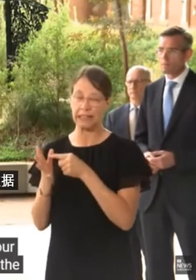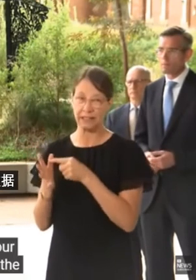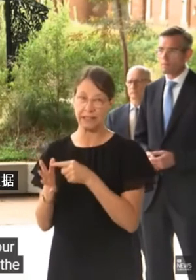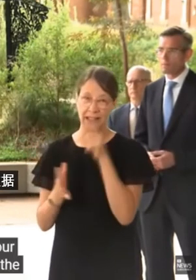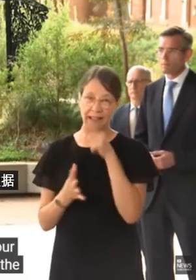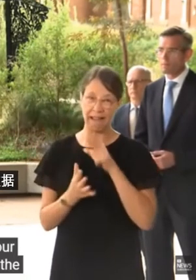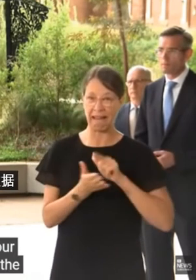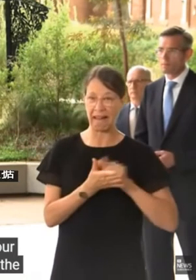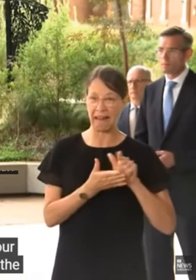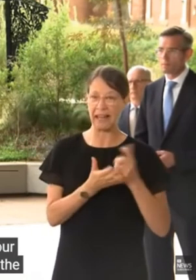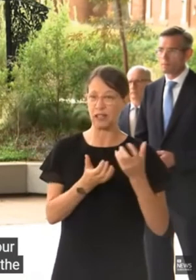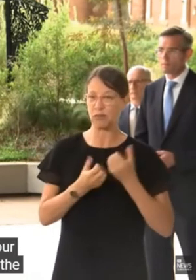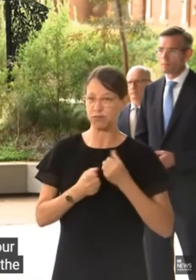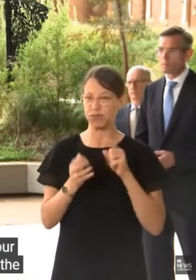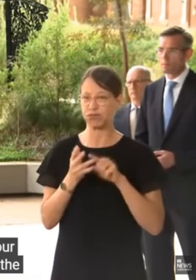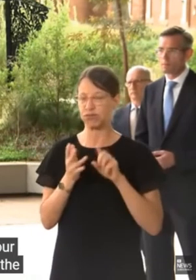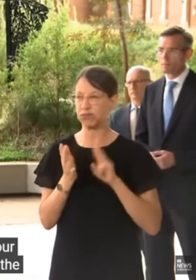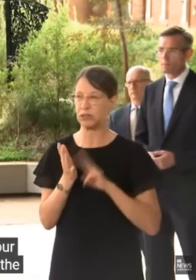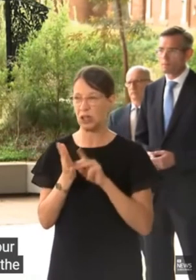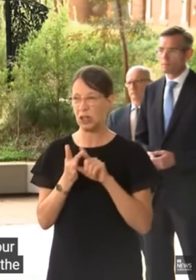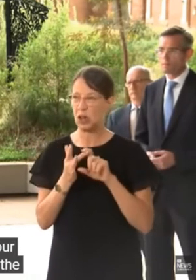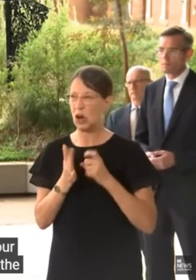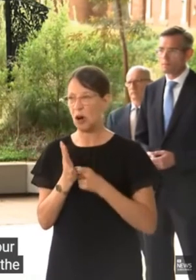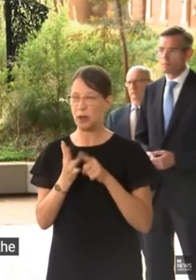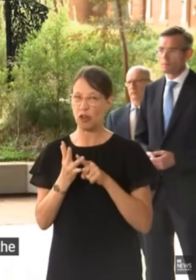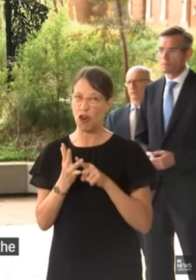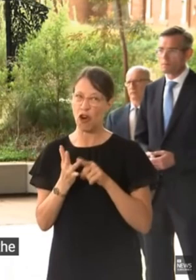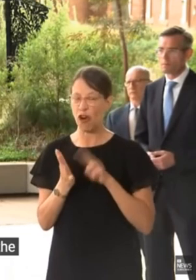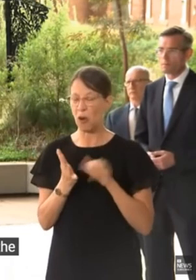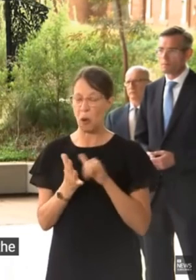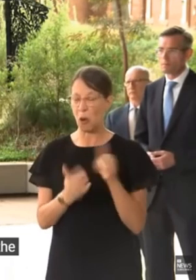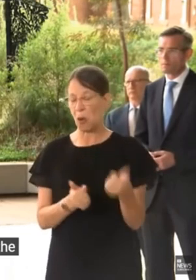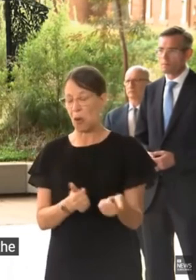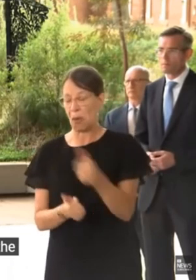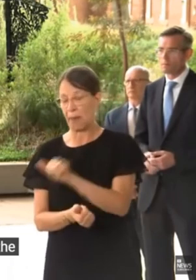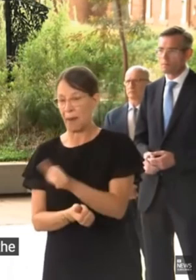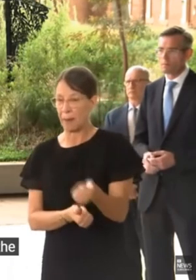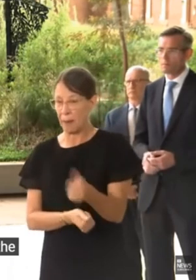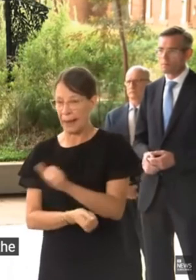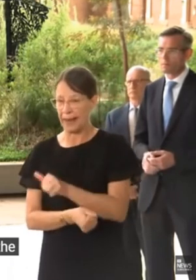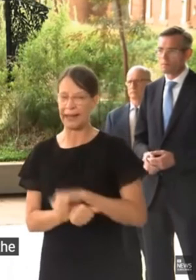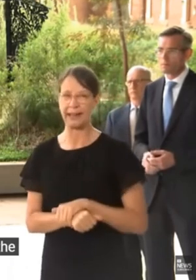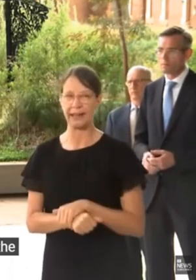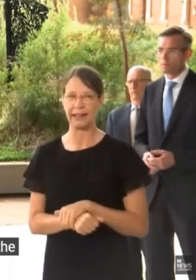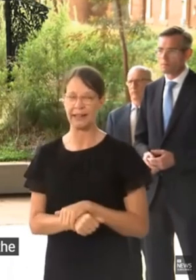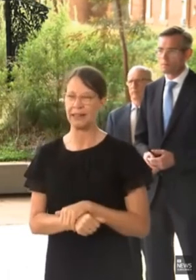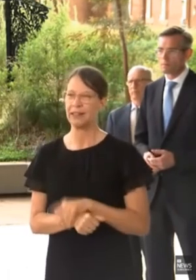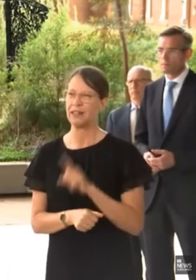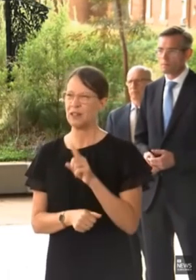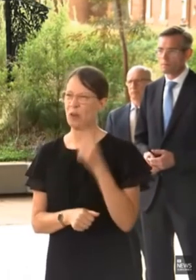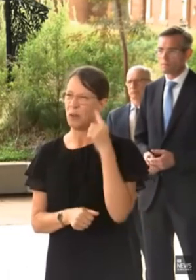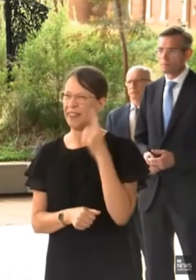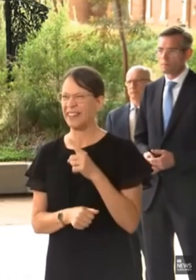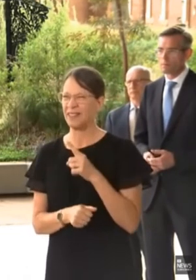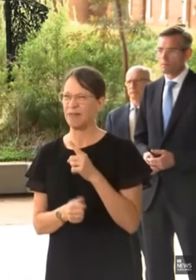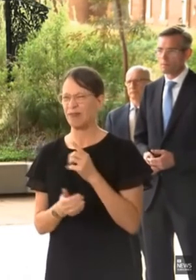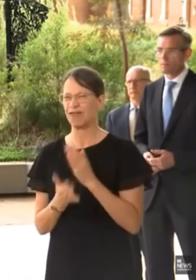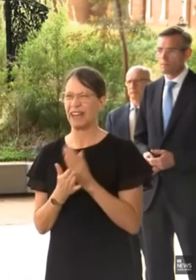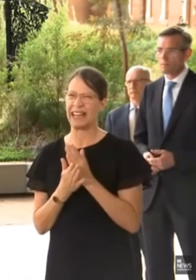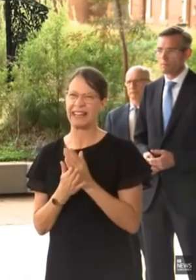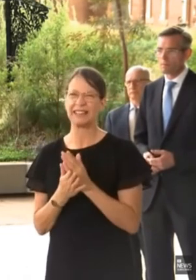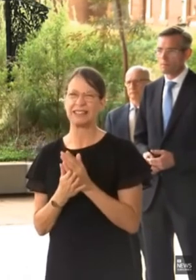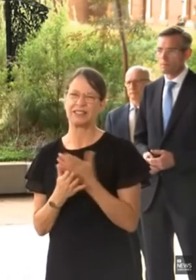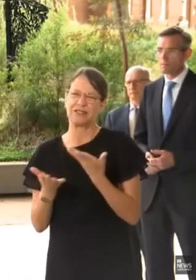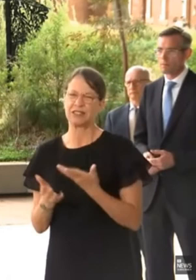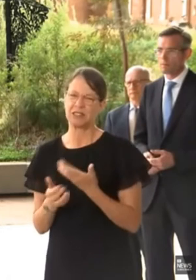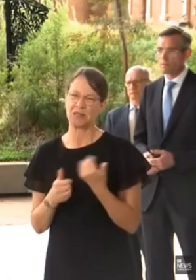that Omicron's the majority, but that's probably the minor consideration. But we think therefore 4 to 6 weeks is just pragmatic, that